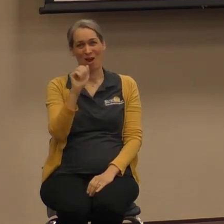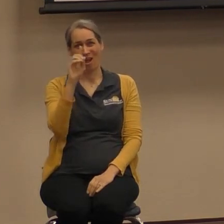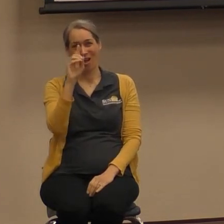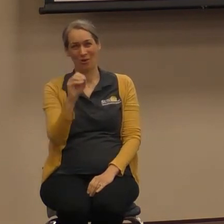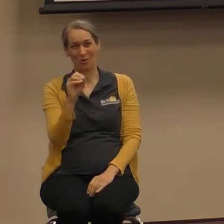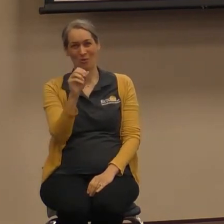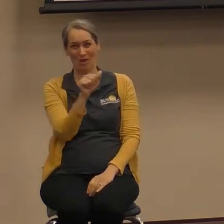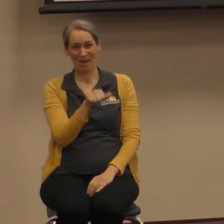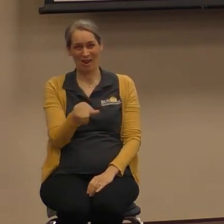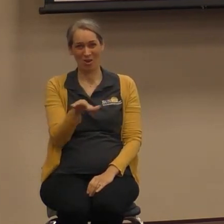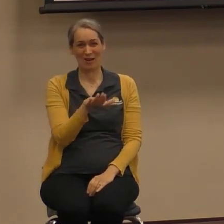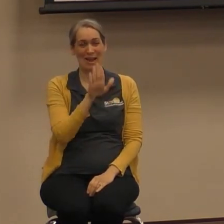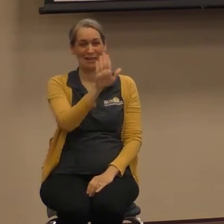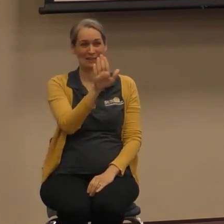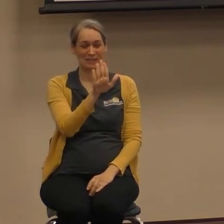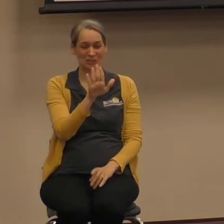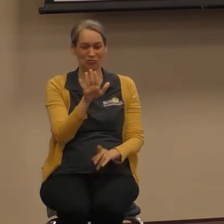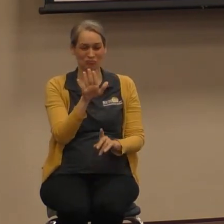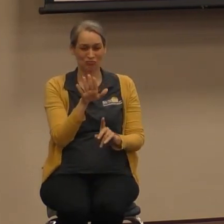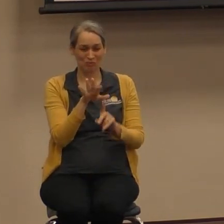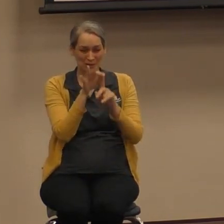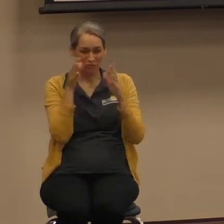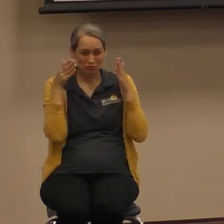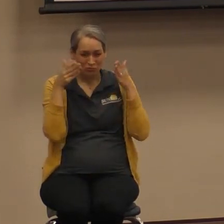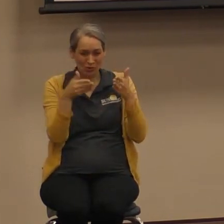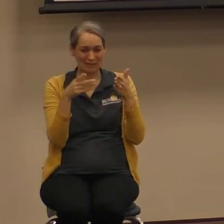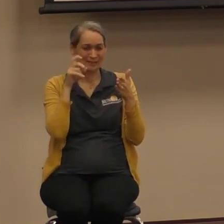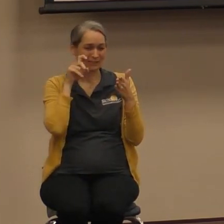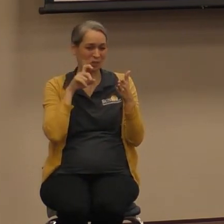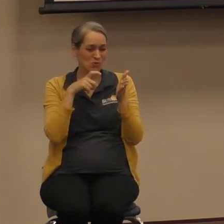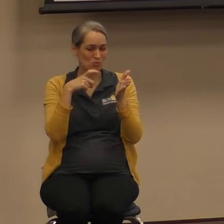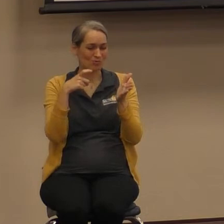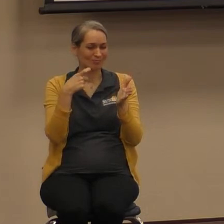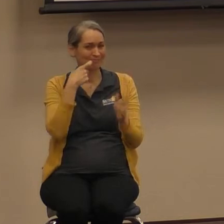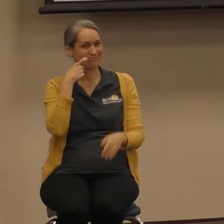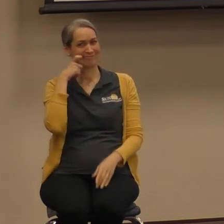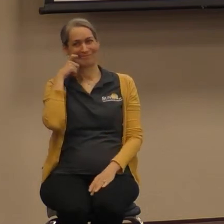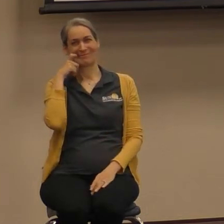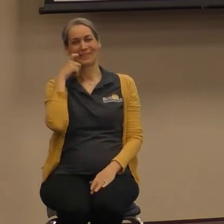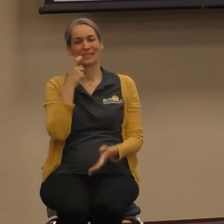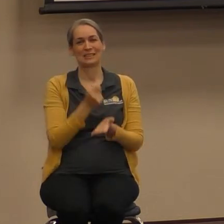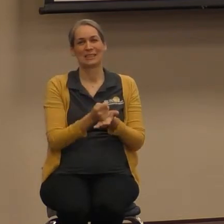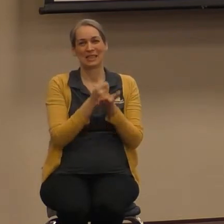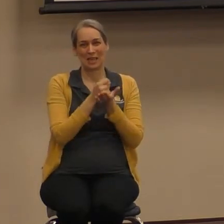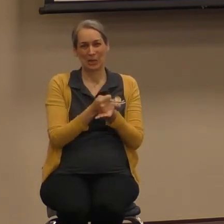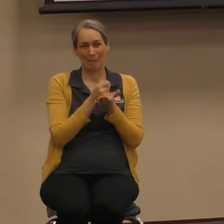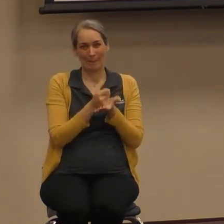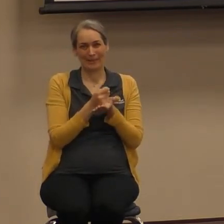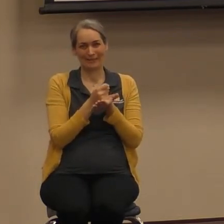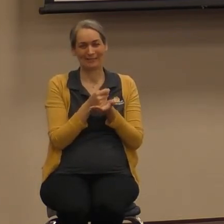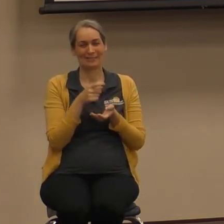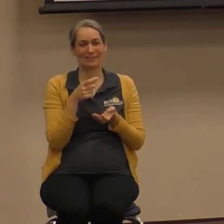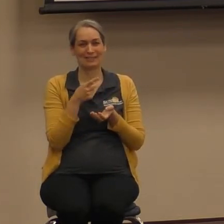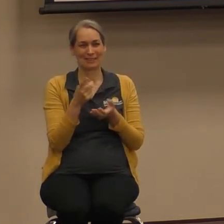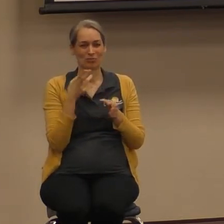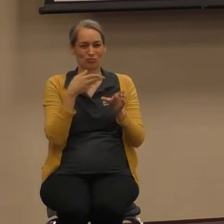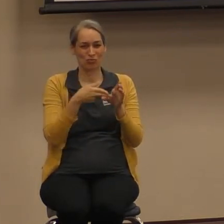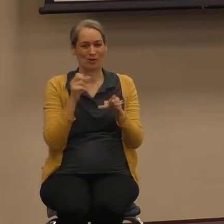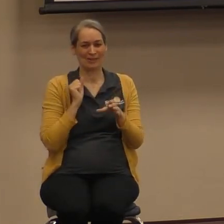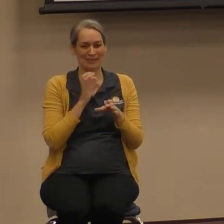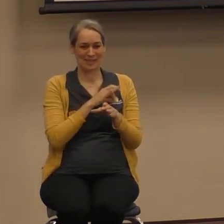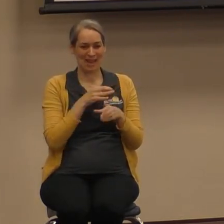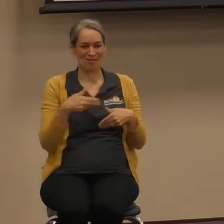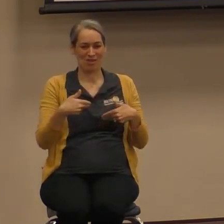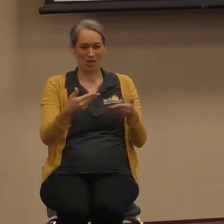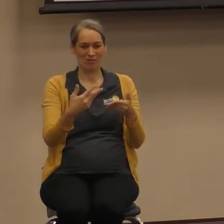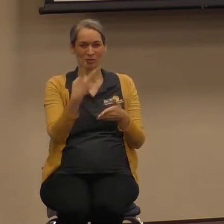sexual addiction therapy in his private practice. He has recently joined the staff of a treatment program that offers 2-week intensive